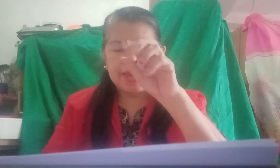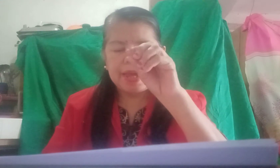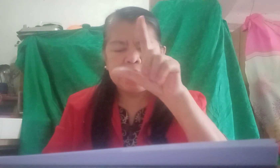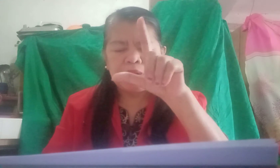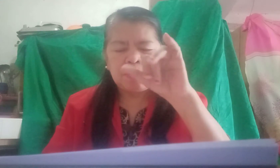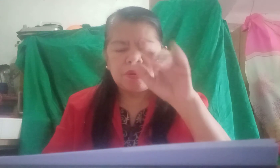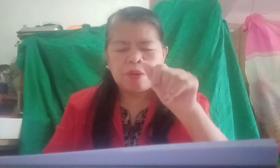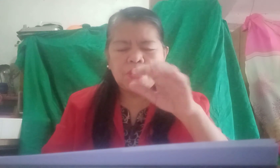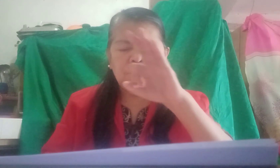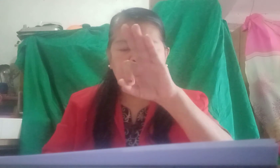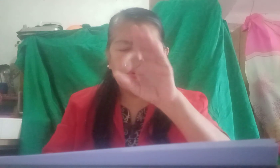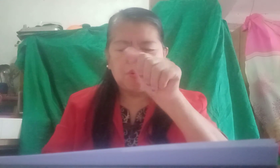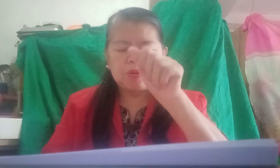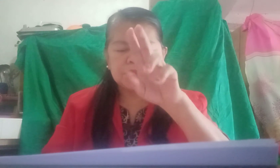Anatolian faults.